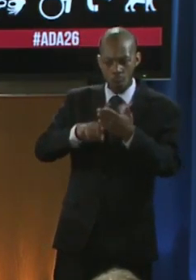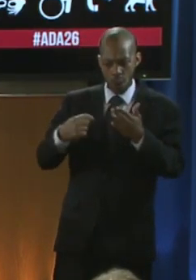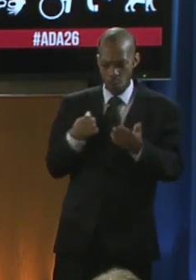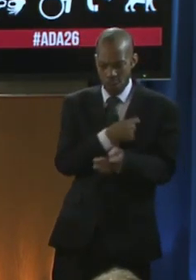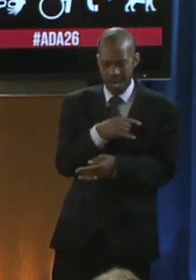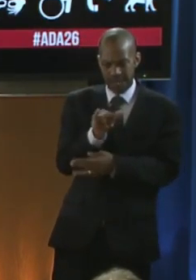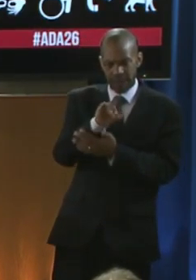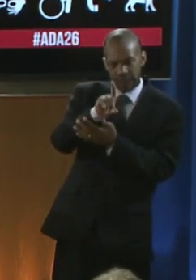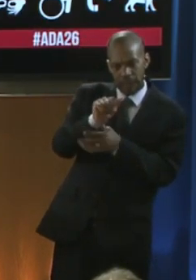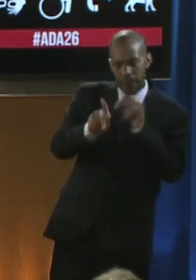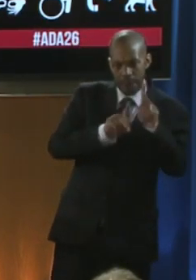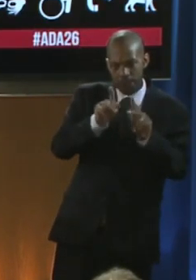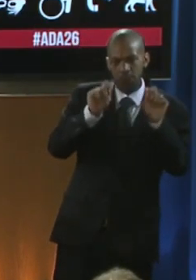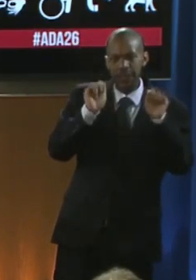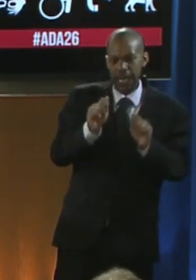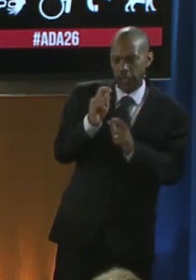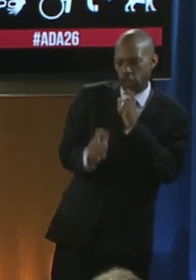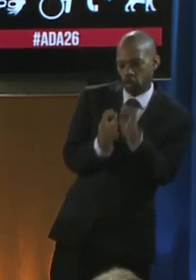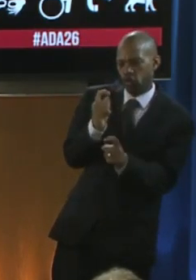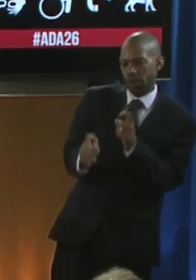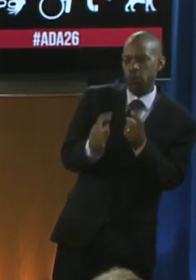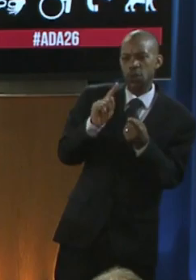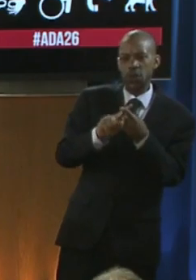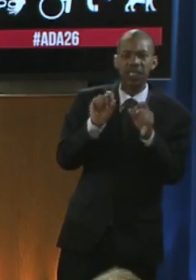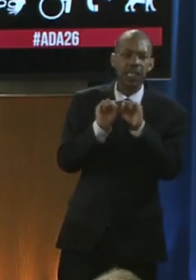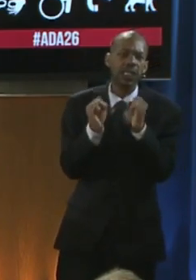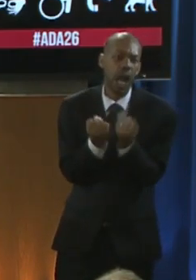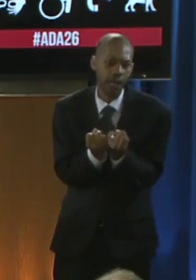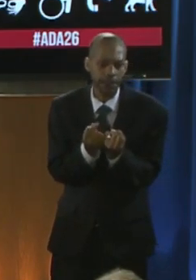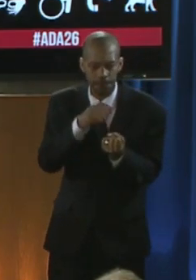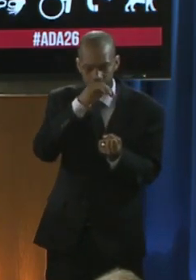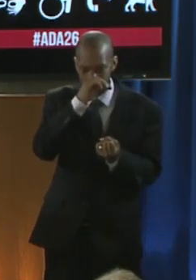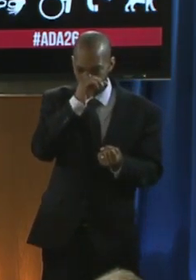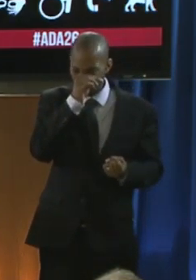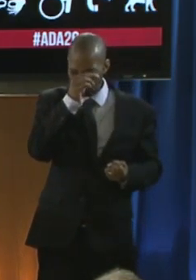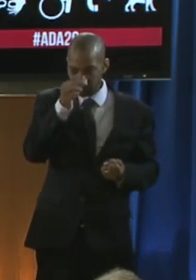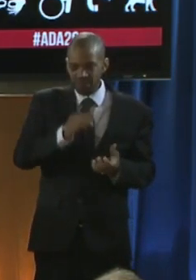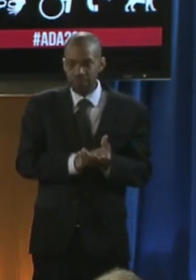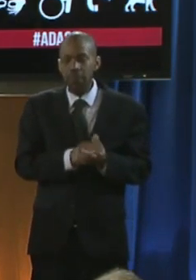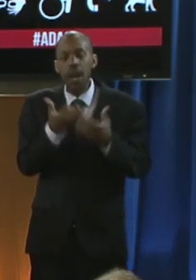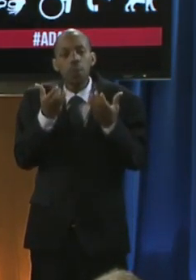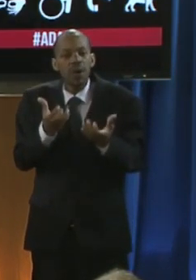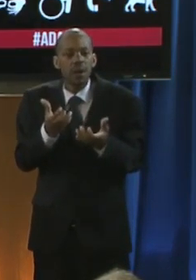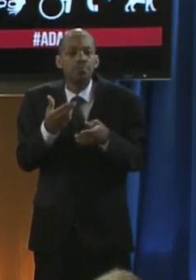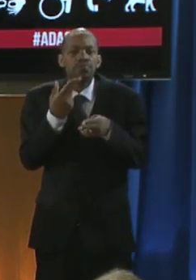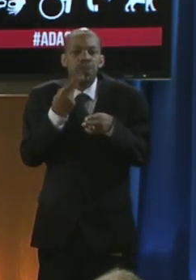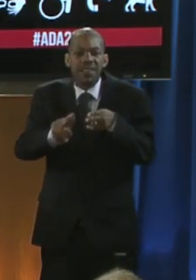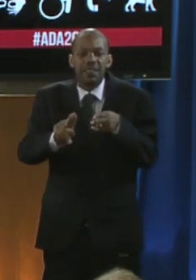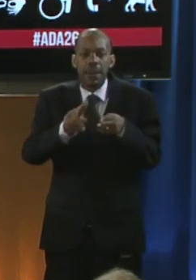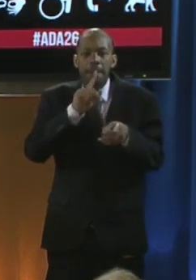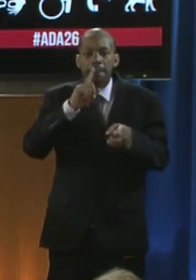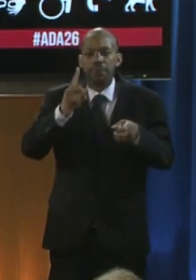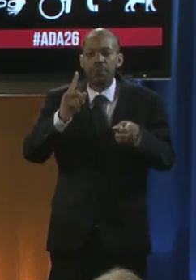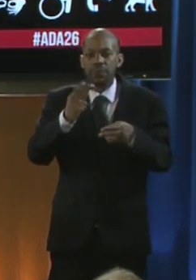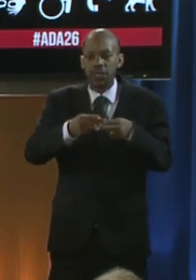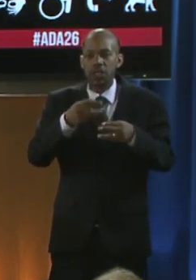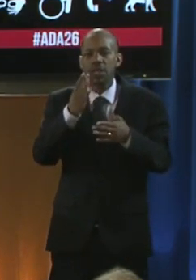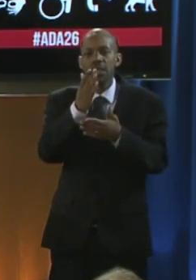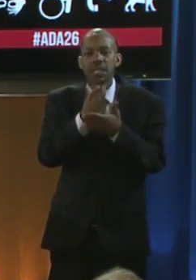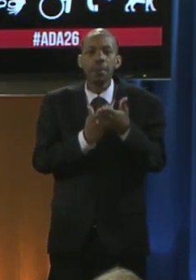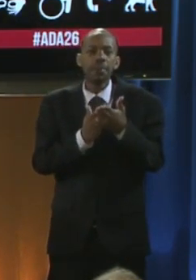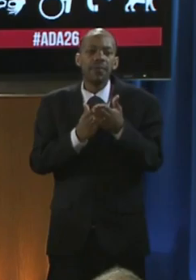disabled people can contribute to our societies. I want to briefly highlight some examples of the